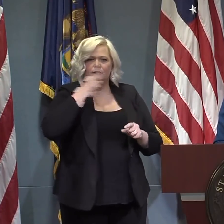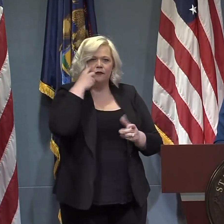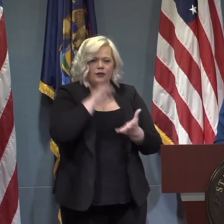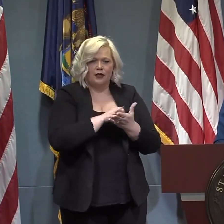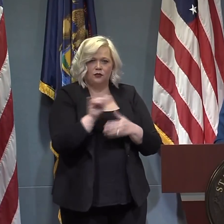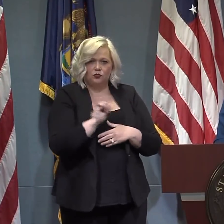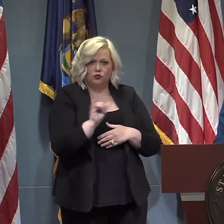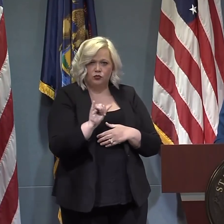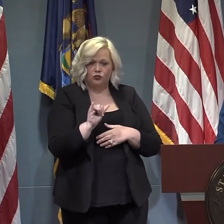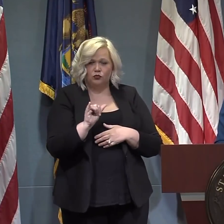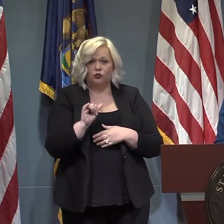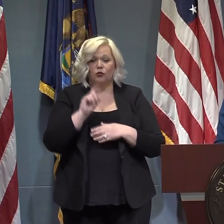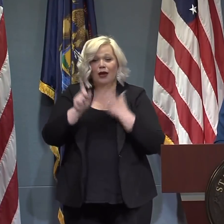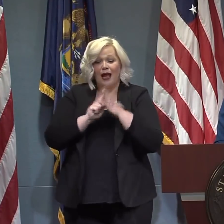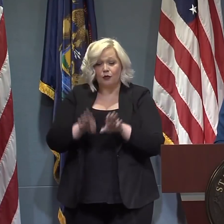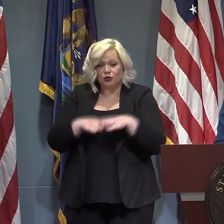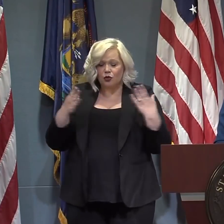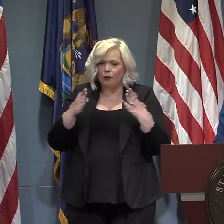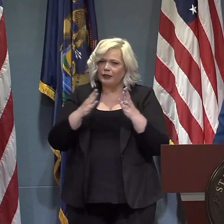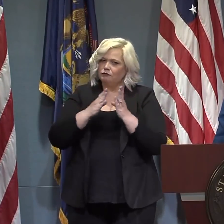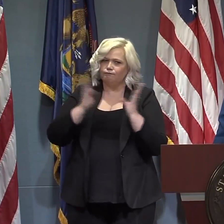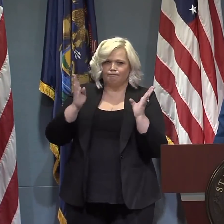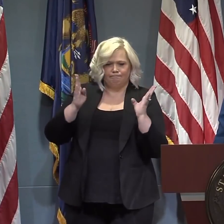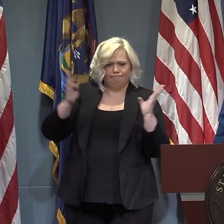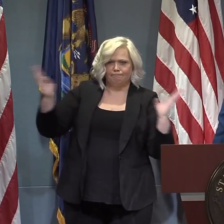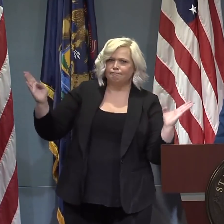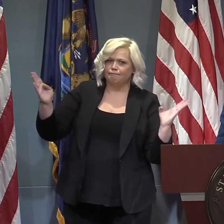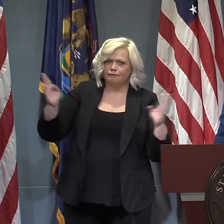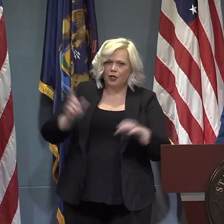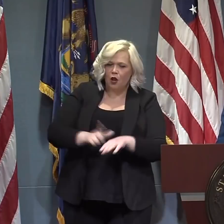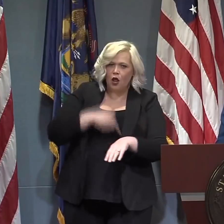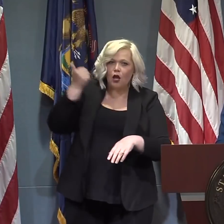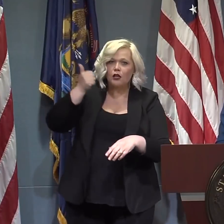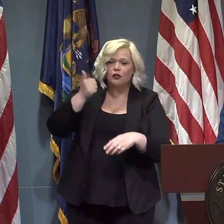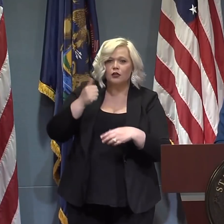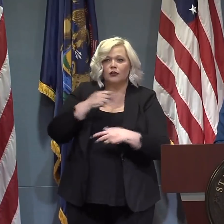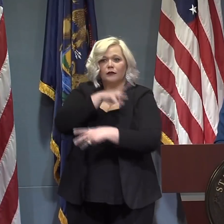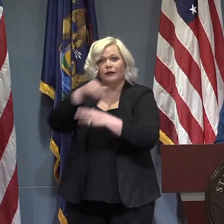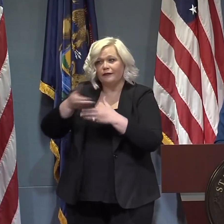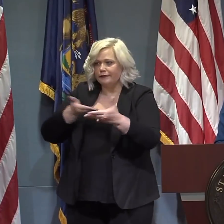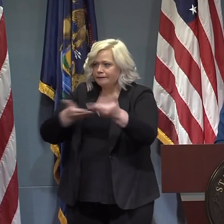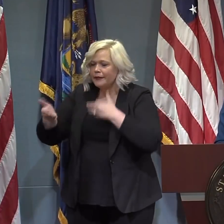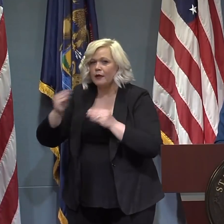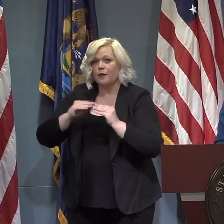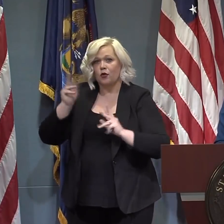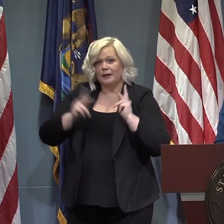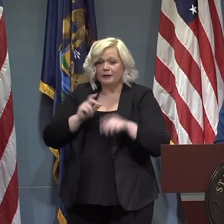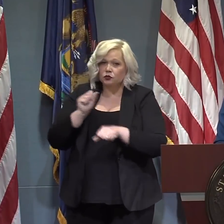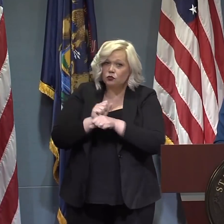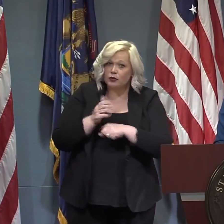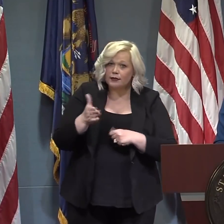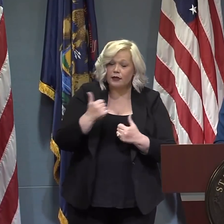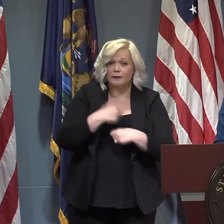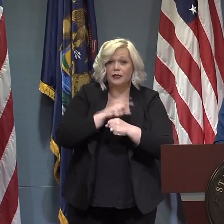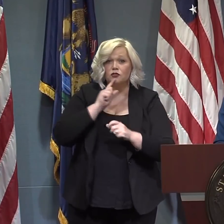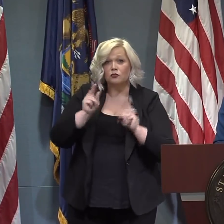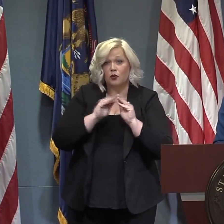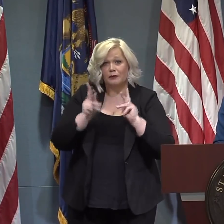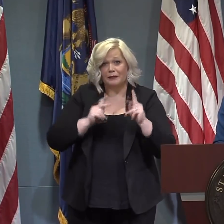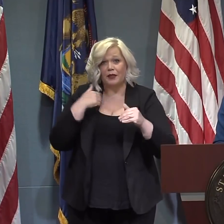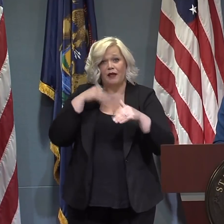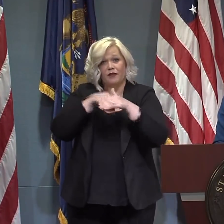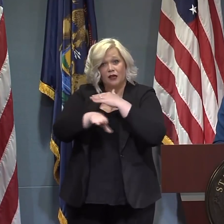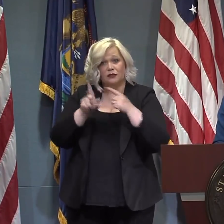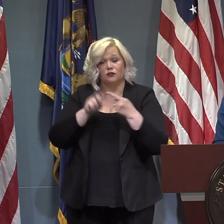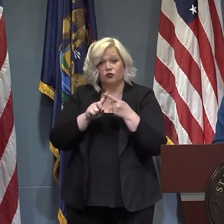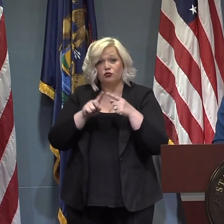center times. We've quintupled the number of customer-facing staff so that we can assist with hundreds more in